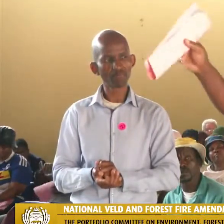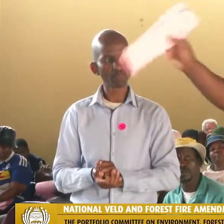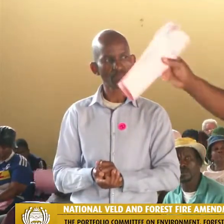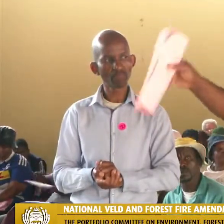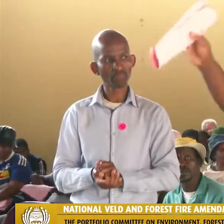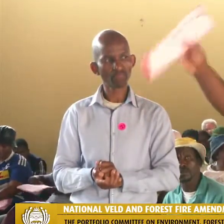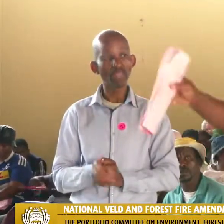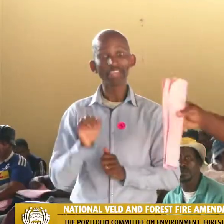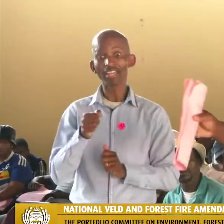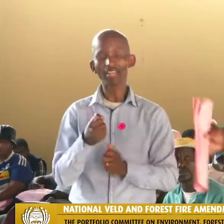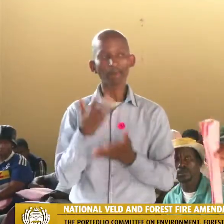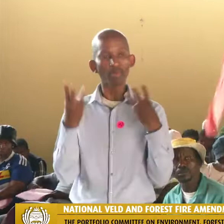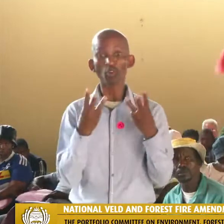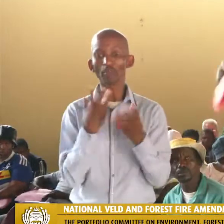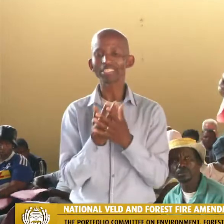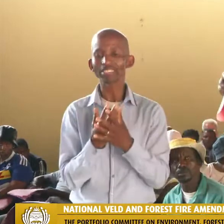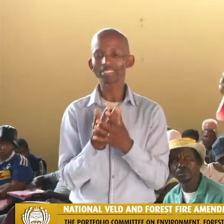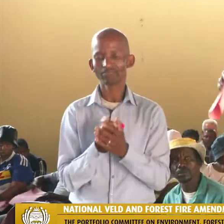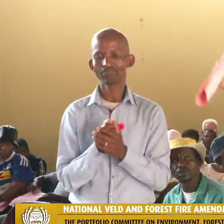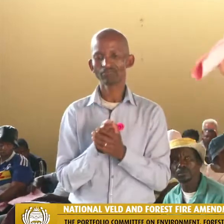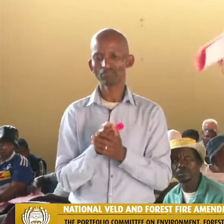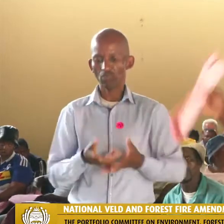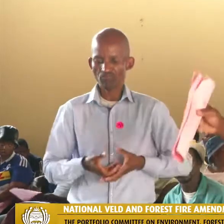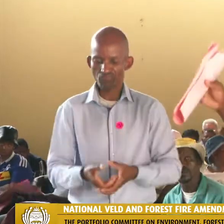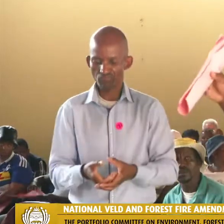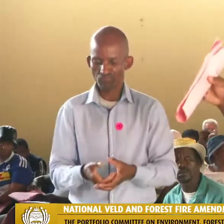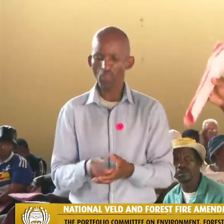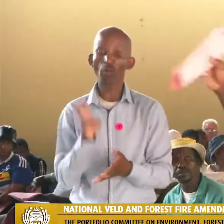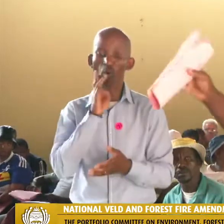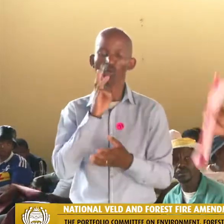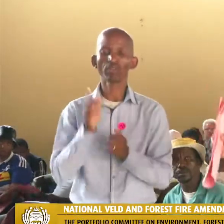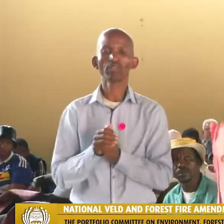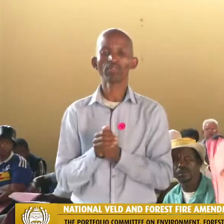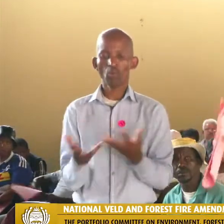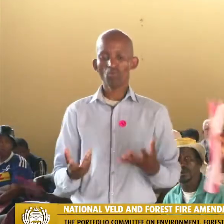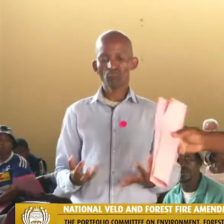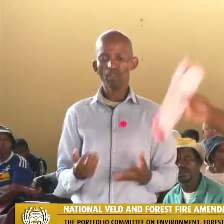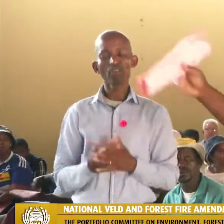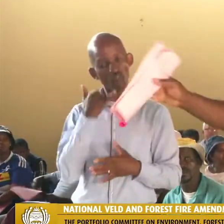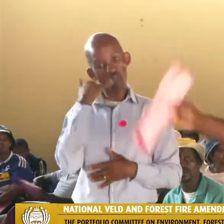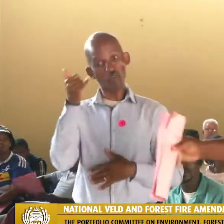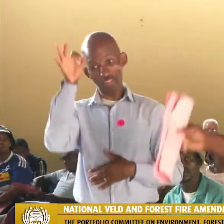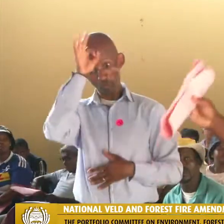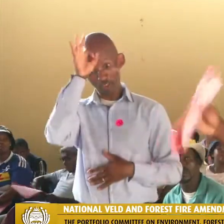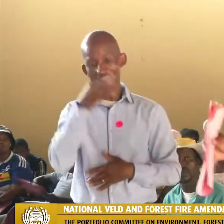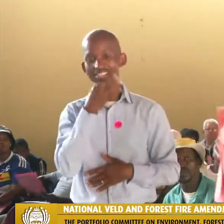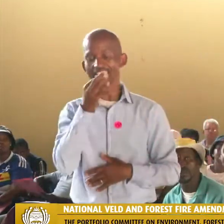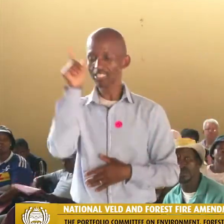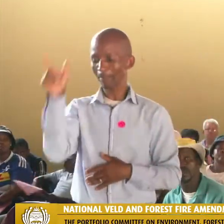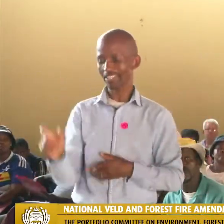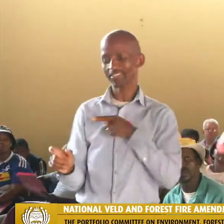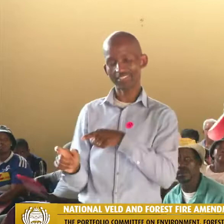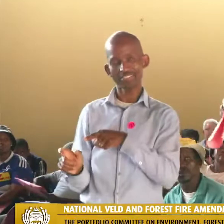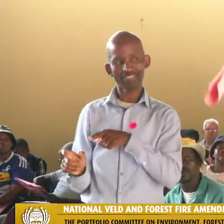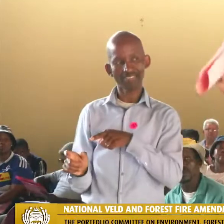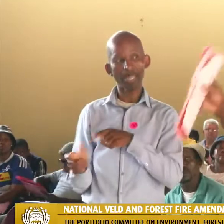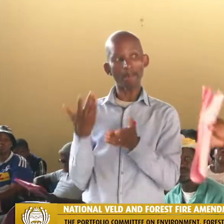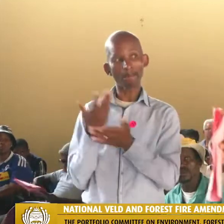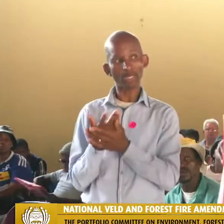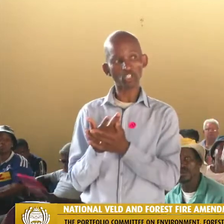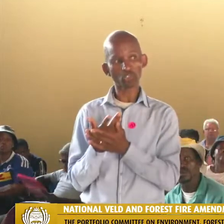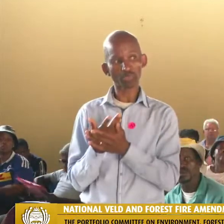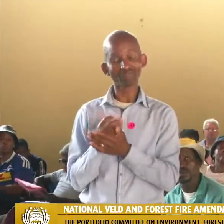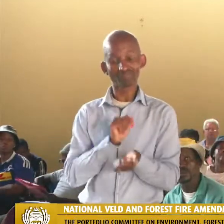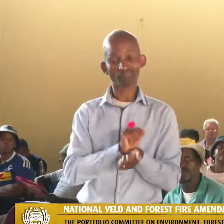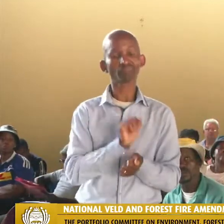ingo kwaba bantu afanele bacima umlilo but ikwazi ukufonela namapolisa so that lo muntu akwazi